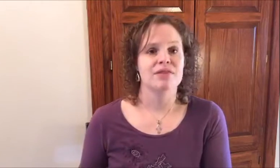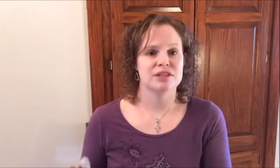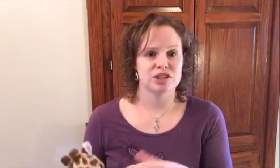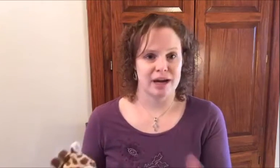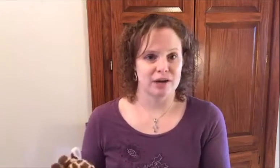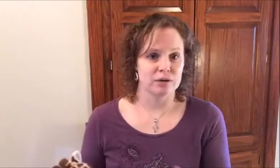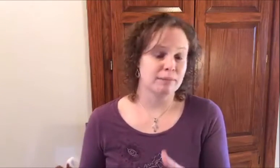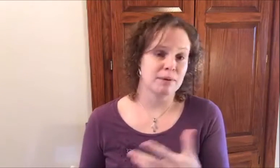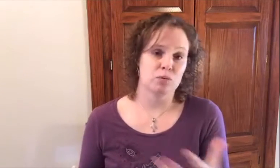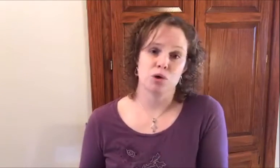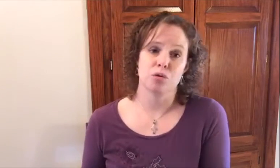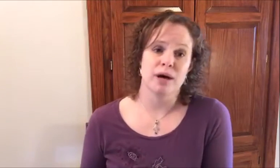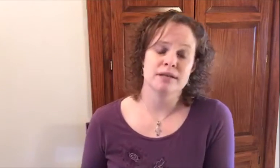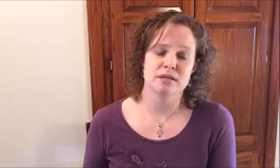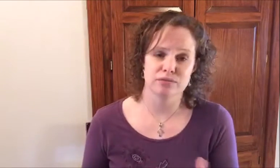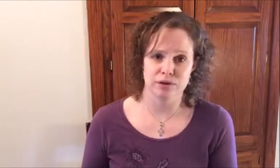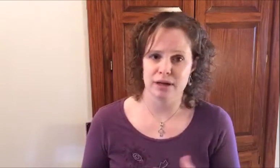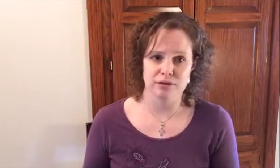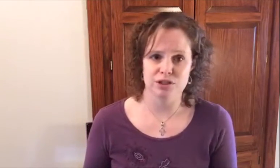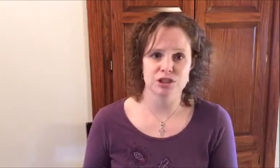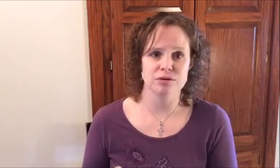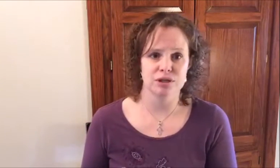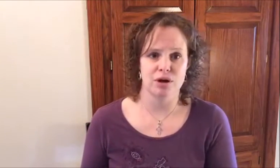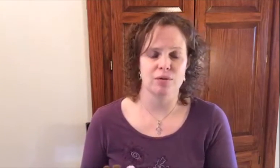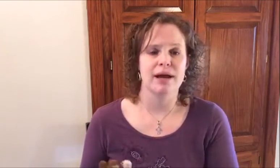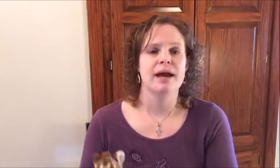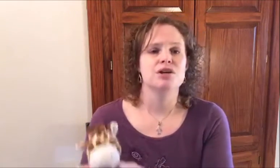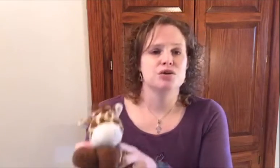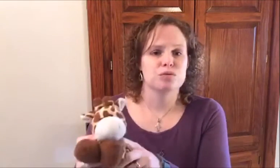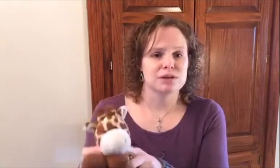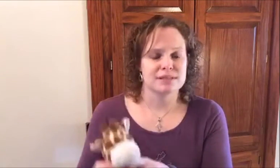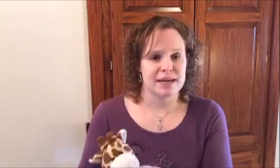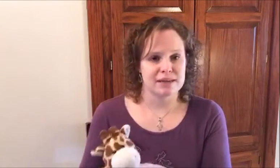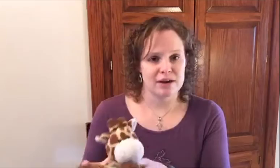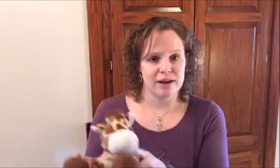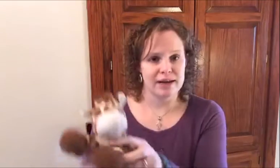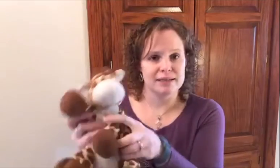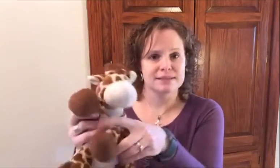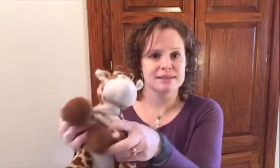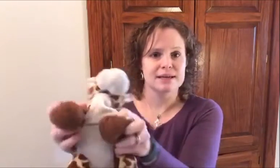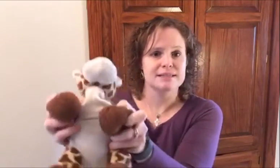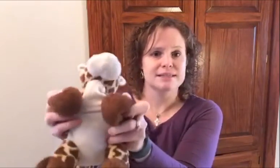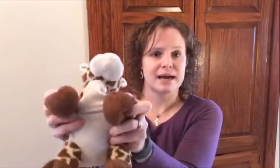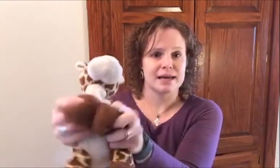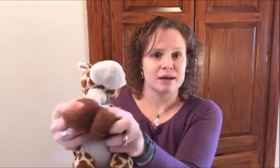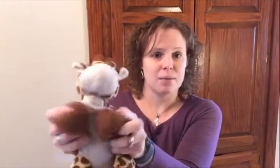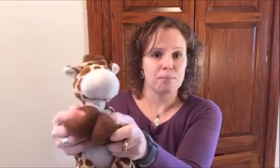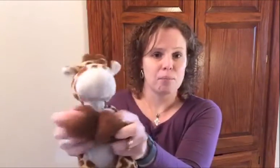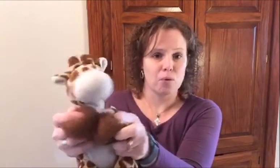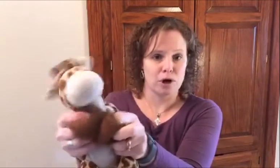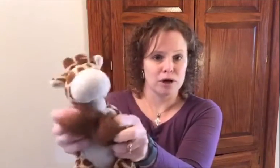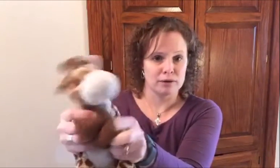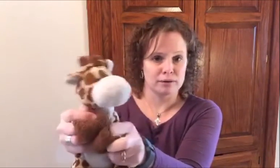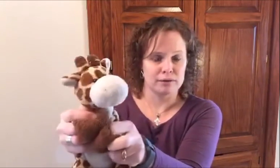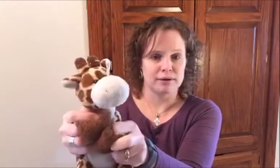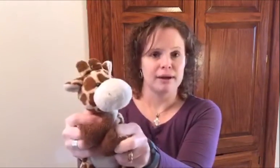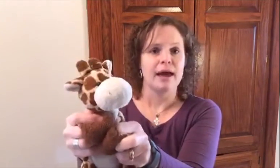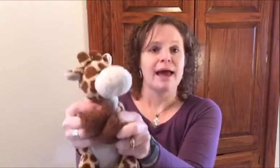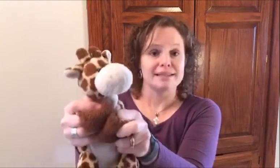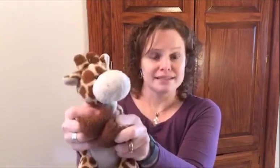The child maybe will grunt for another Cheerio. You will take their hands, sign more, and